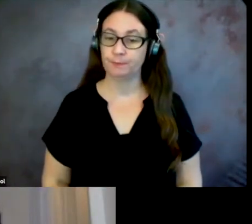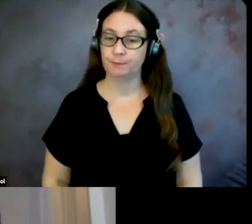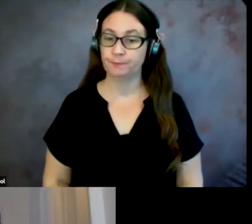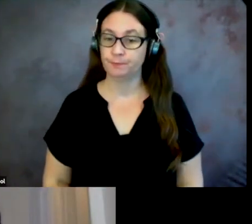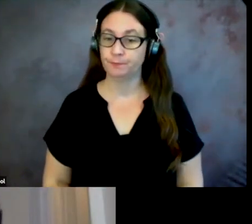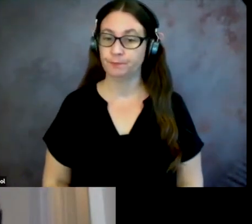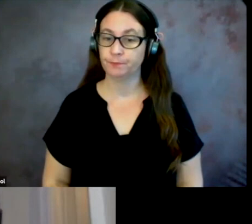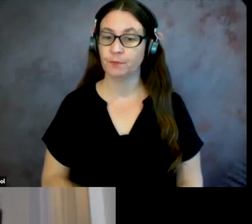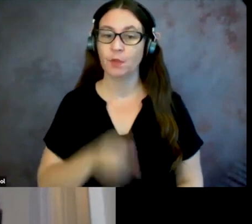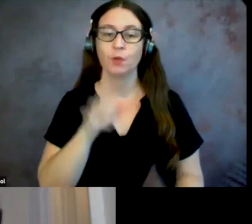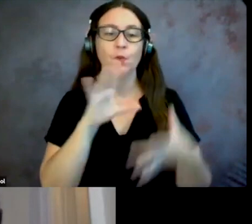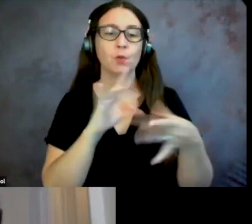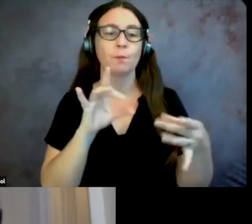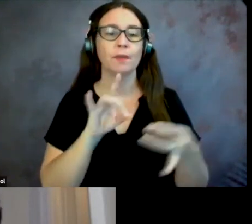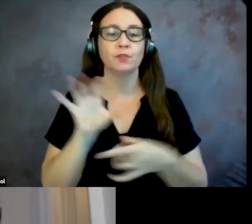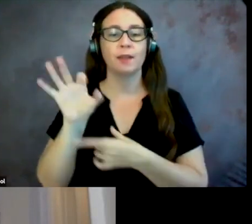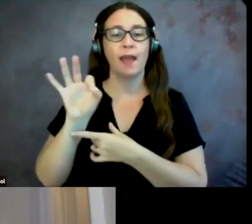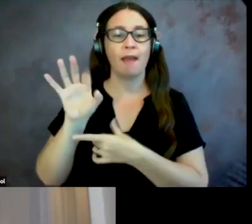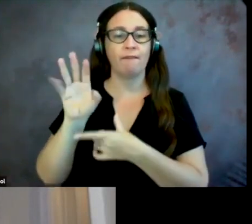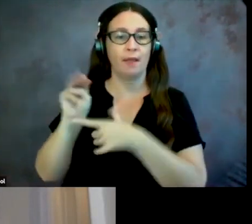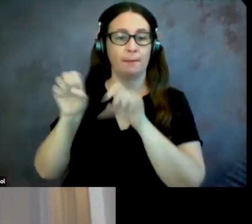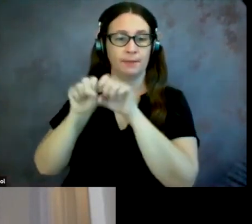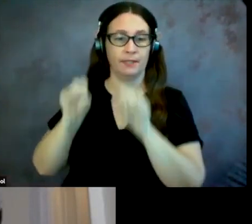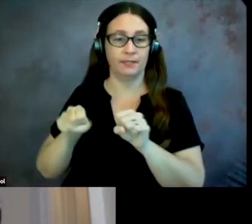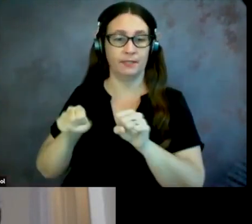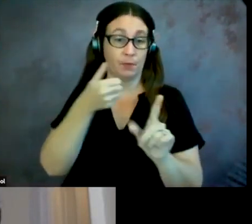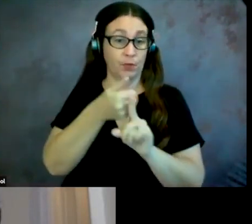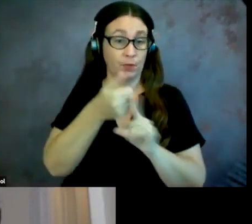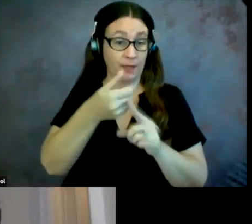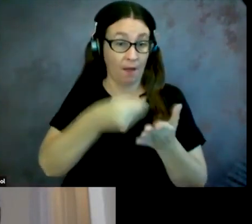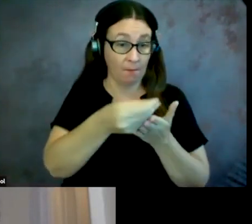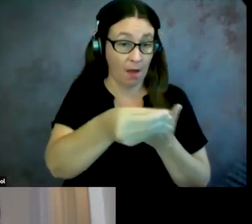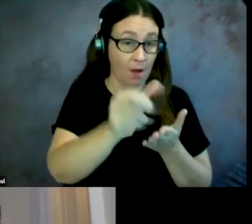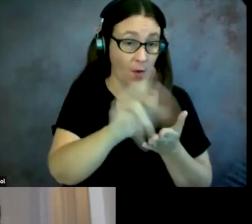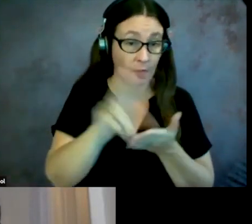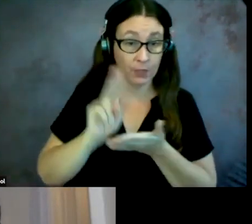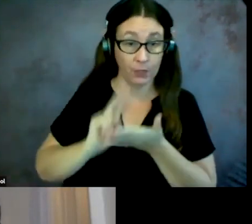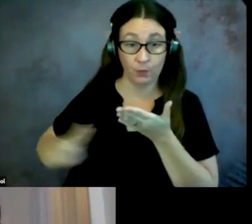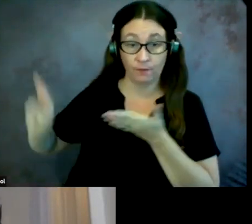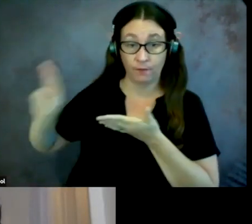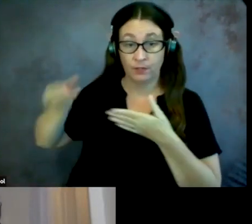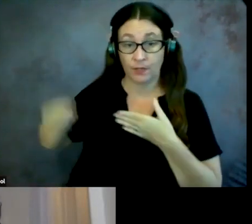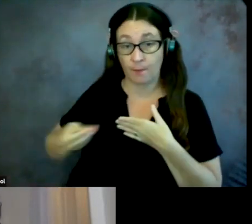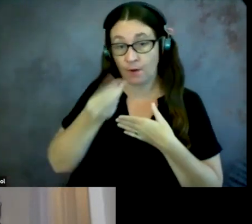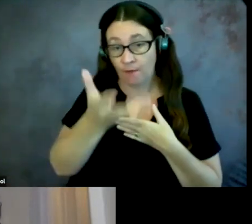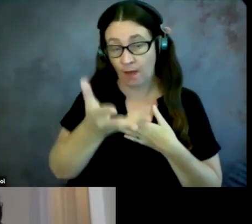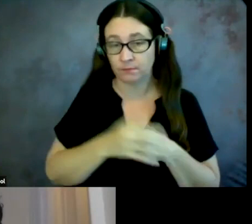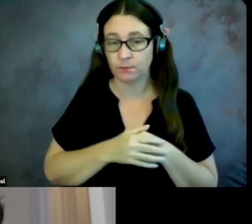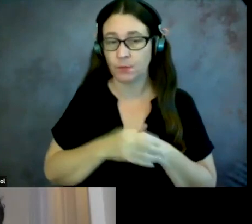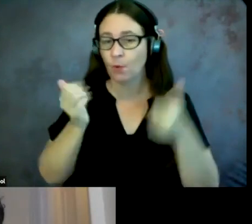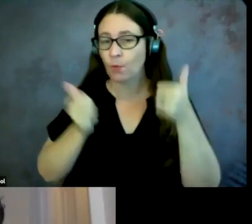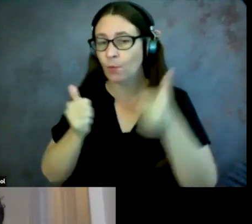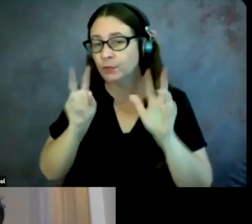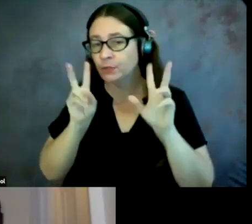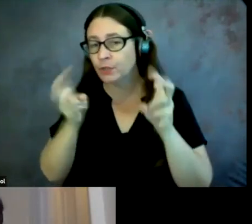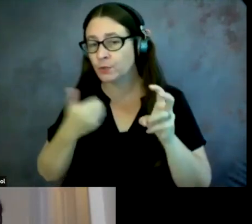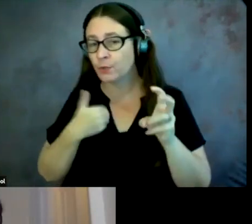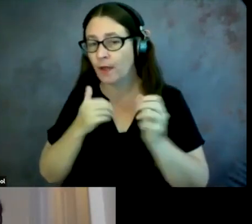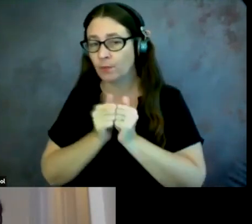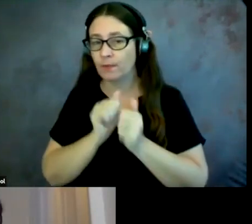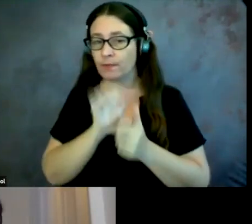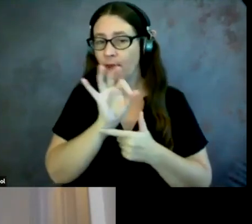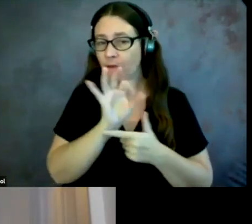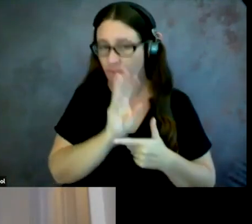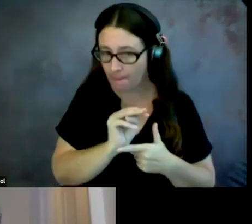system. Did you buy your own or did the university provide it? What issues did you have with the FM?